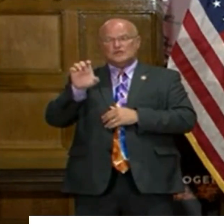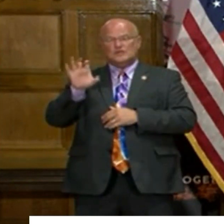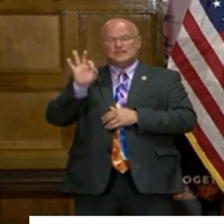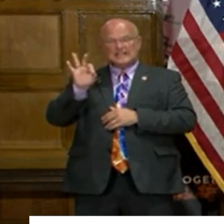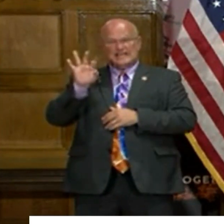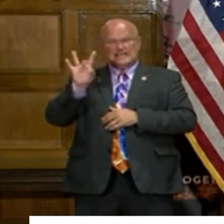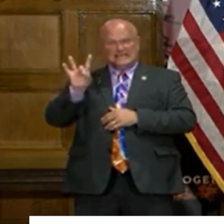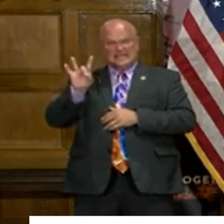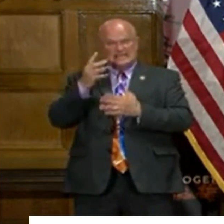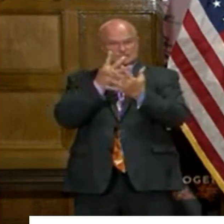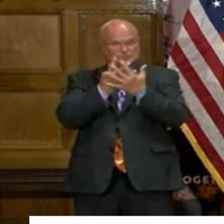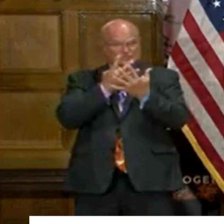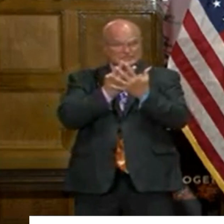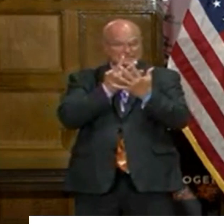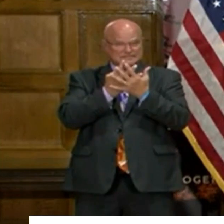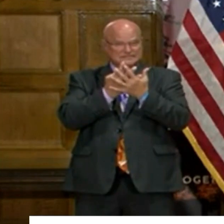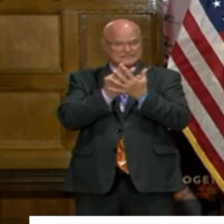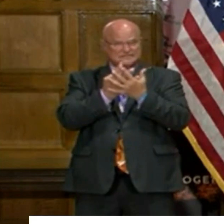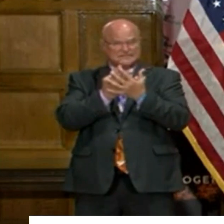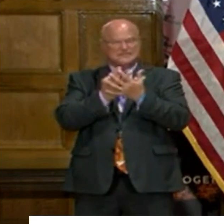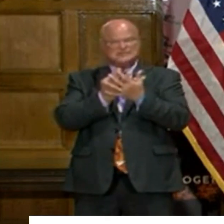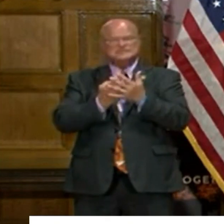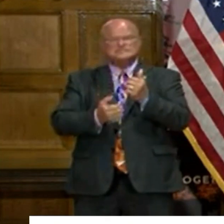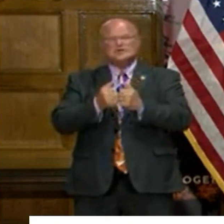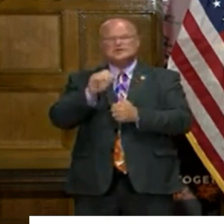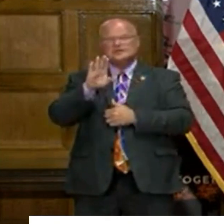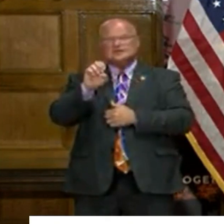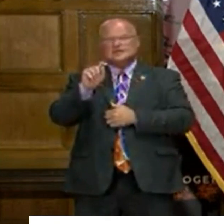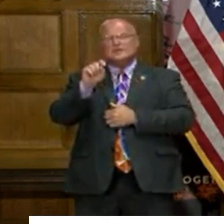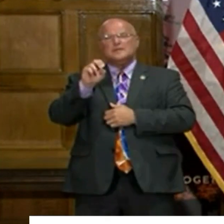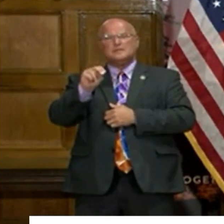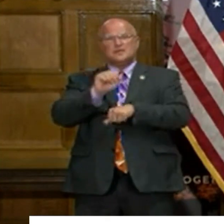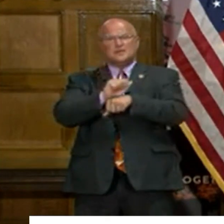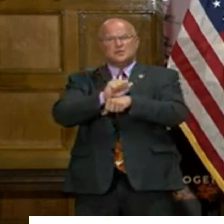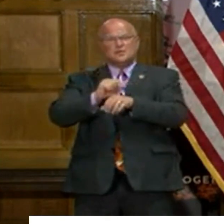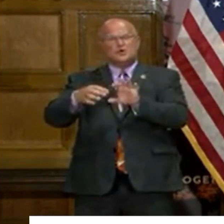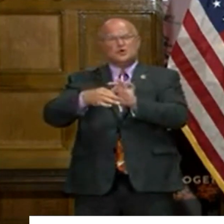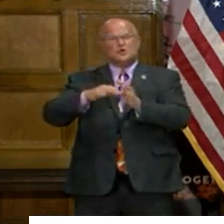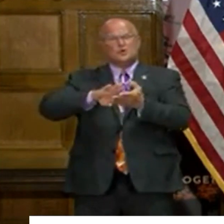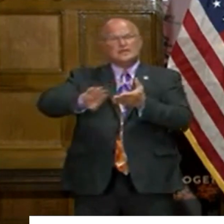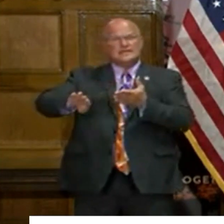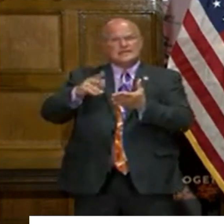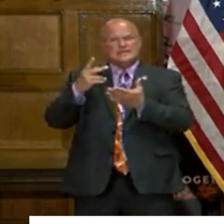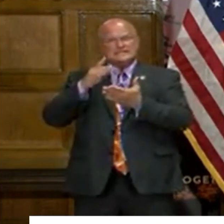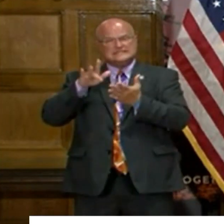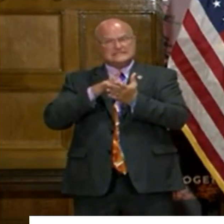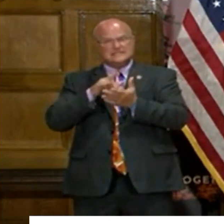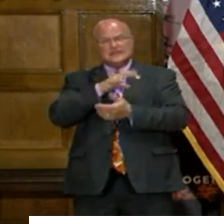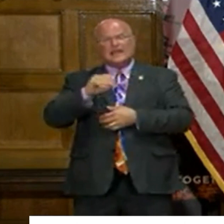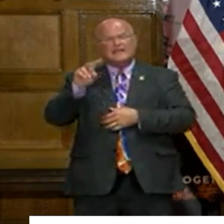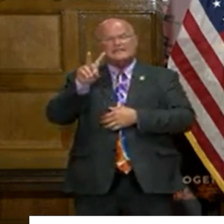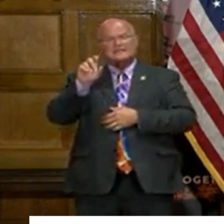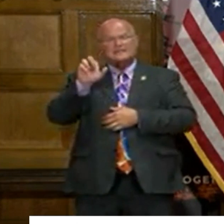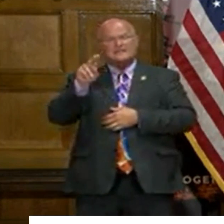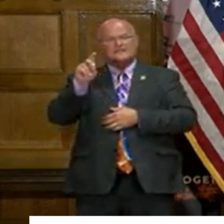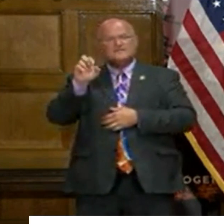198 of those were in corrections, which were primarily the Benton Work Release Center and the Varner unit as a result of